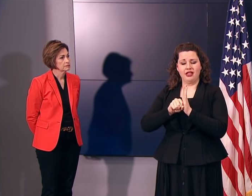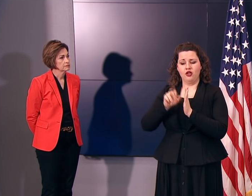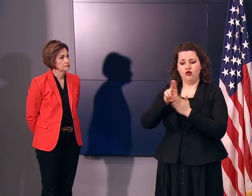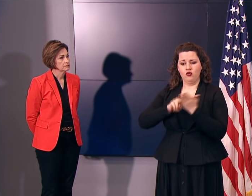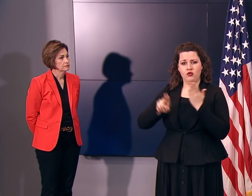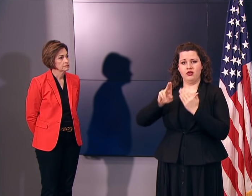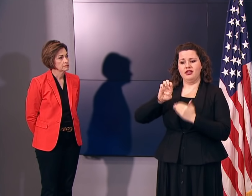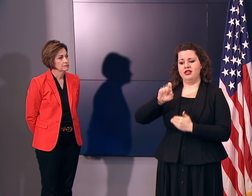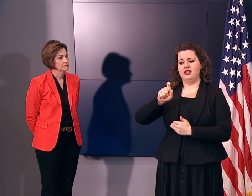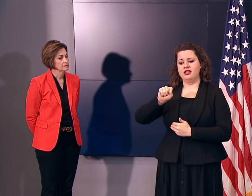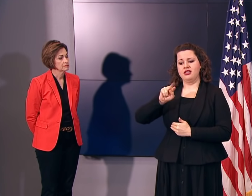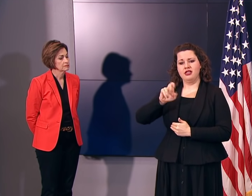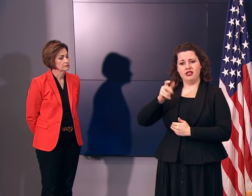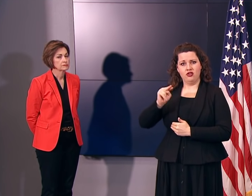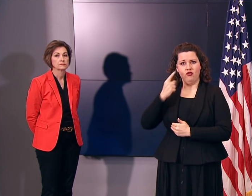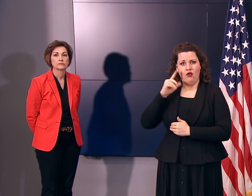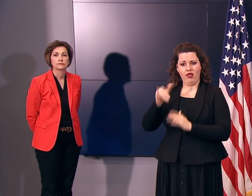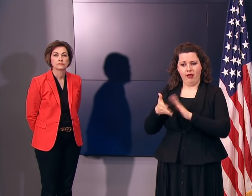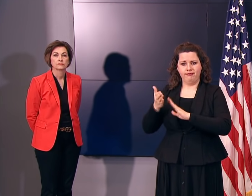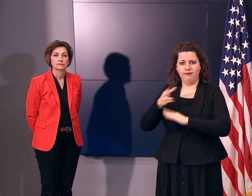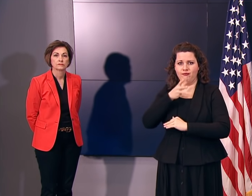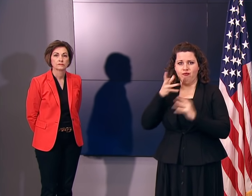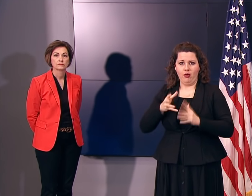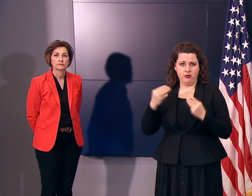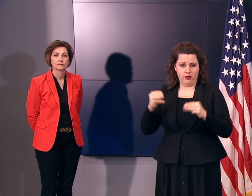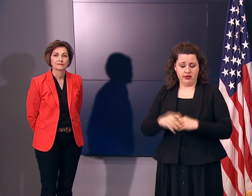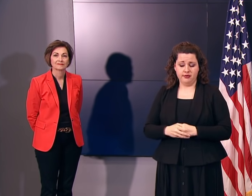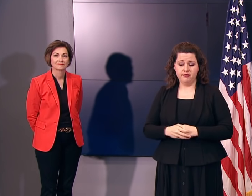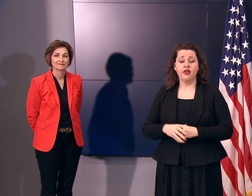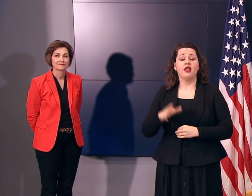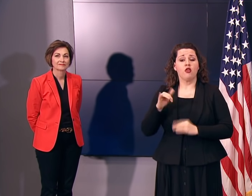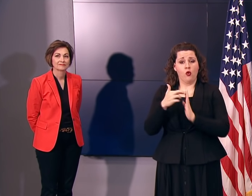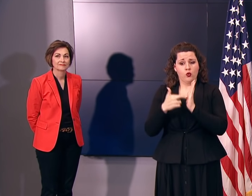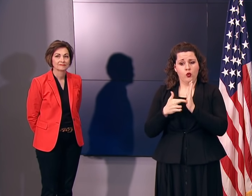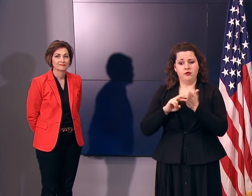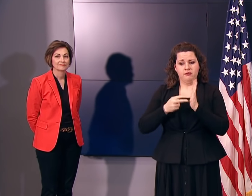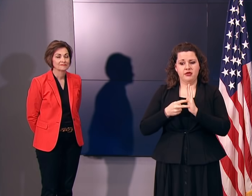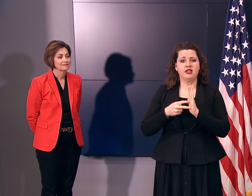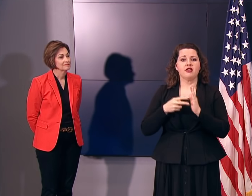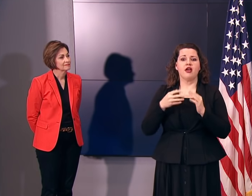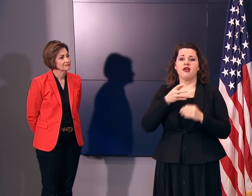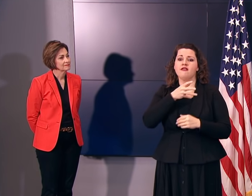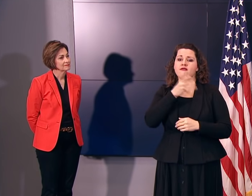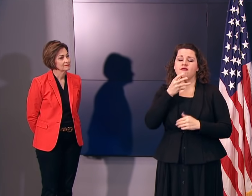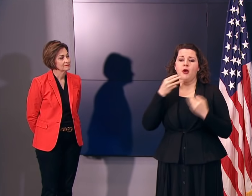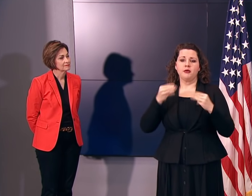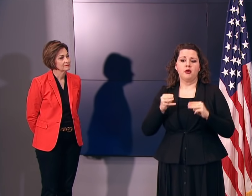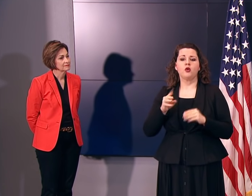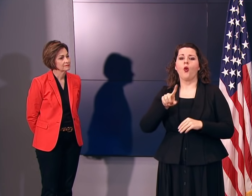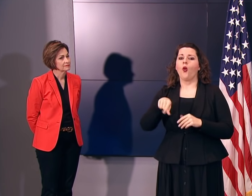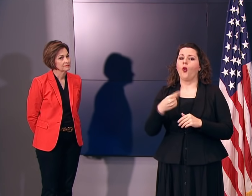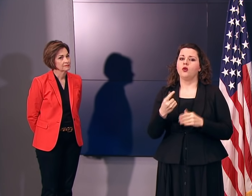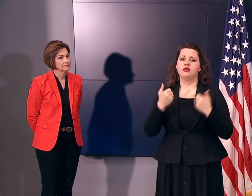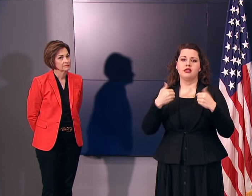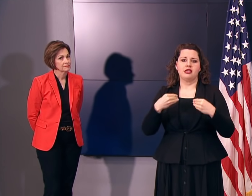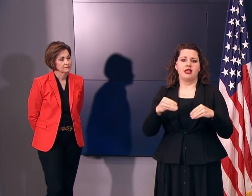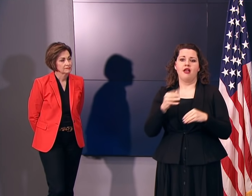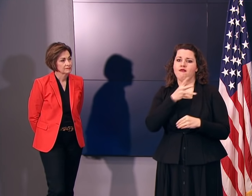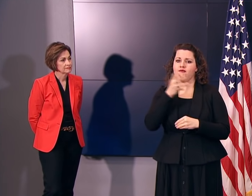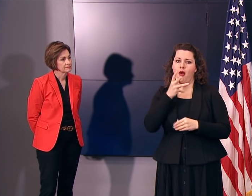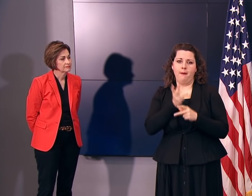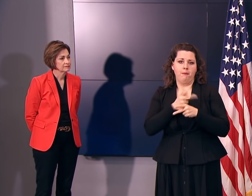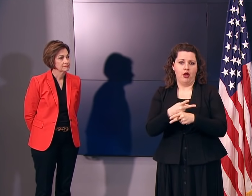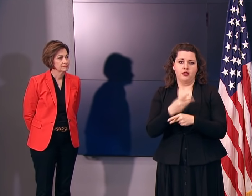operations as well. This guidance provides that farmers markets can only sell farm products and food. There can be